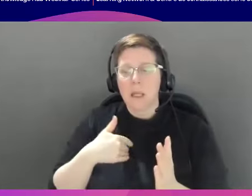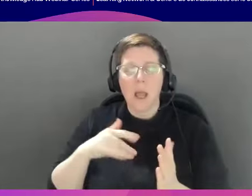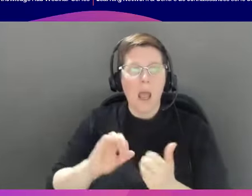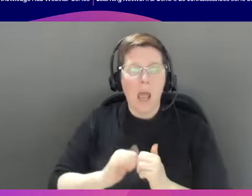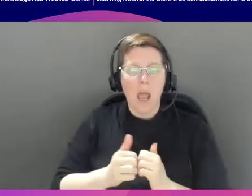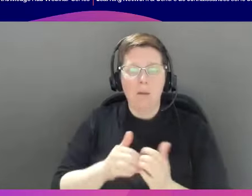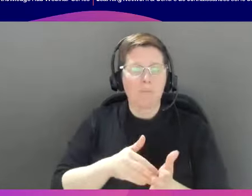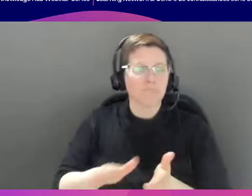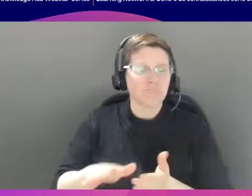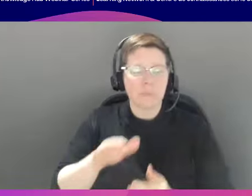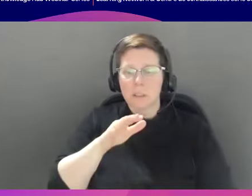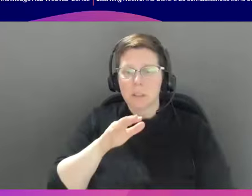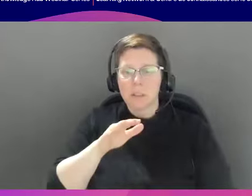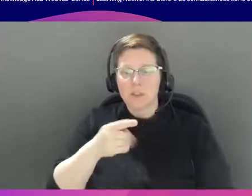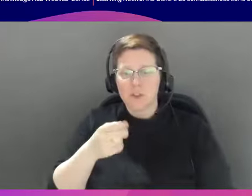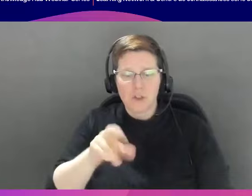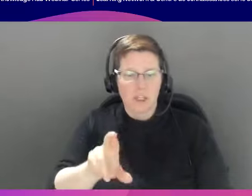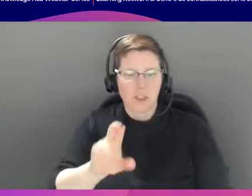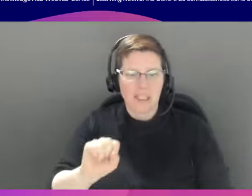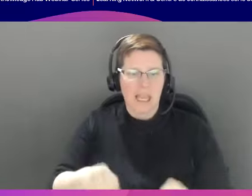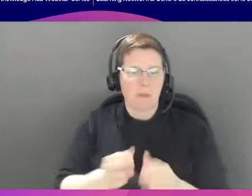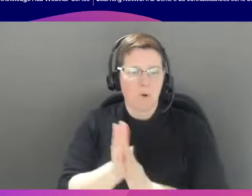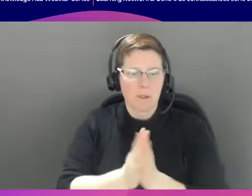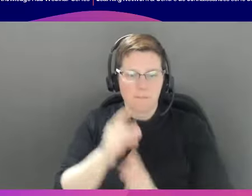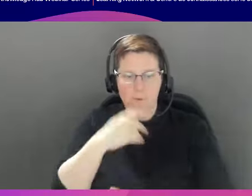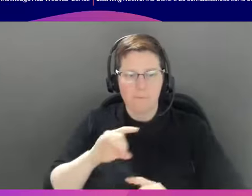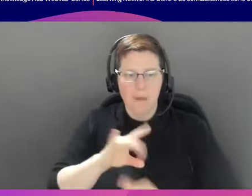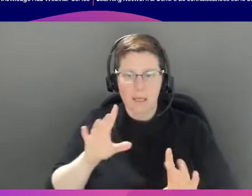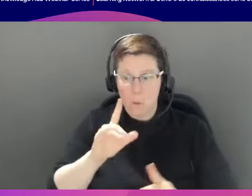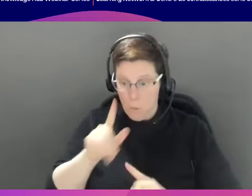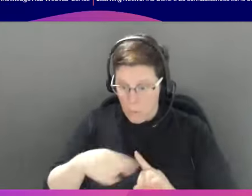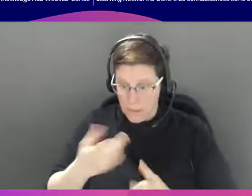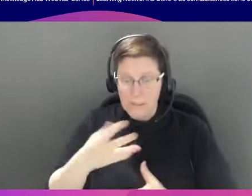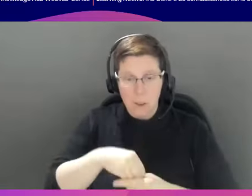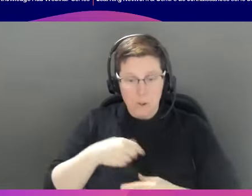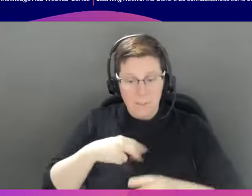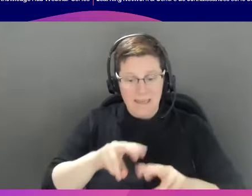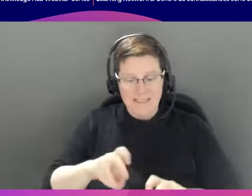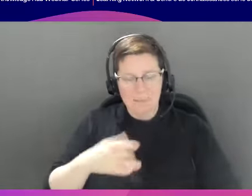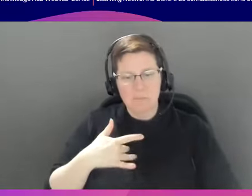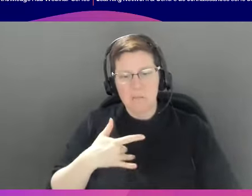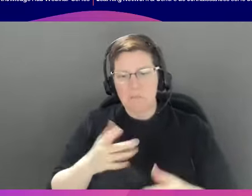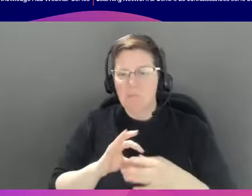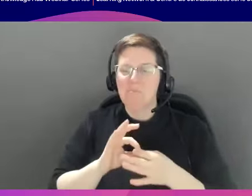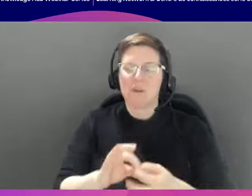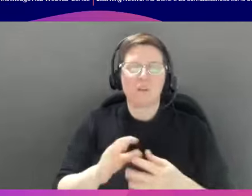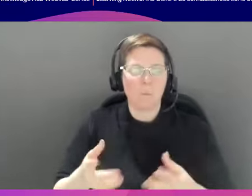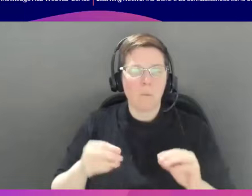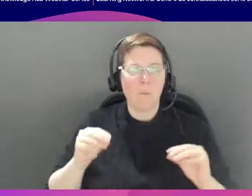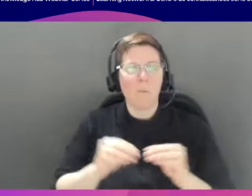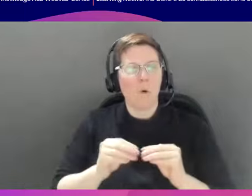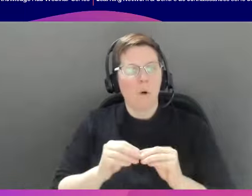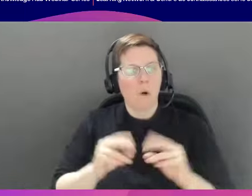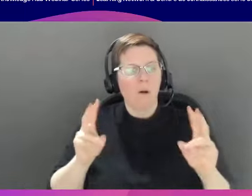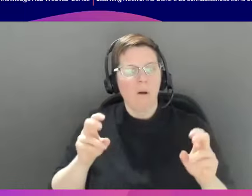motivation. When gender is invoked within my content analysis, I found that it's often linked to more gendered stereotypes